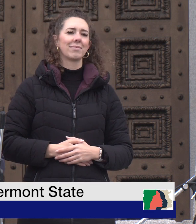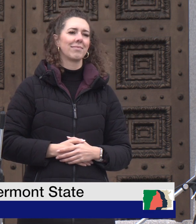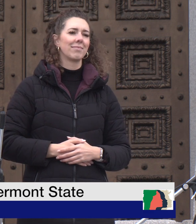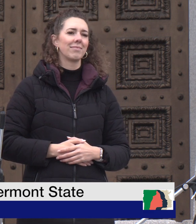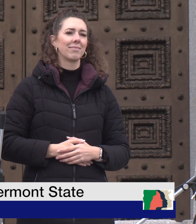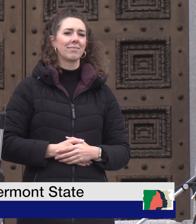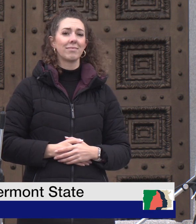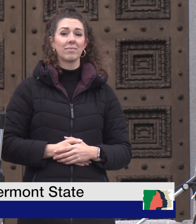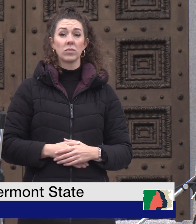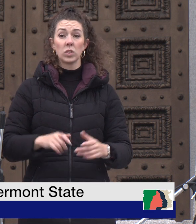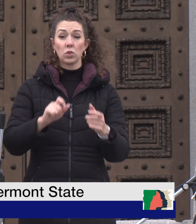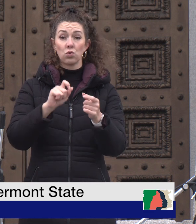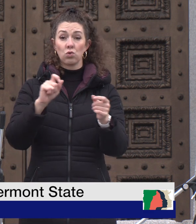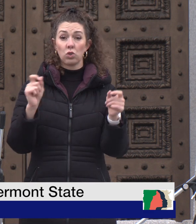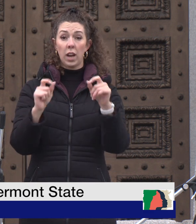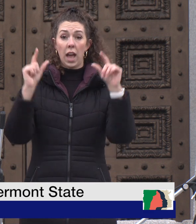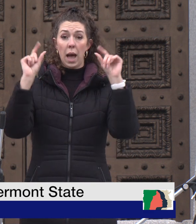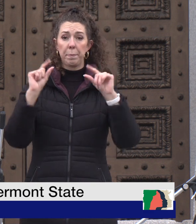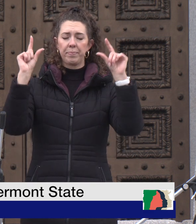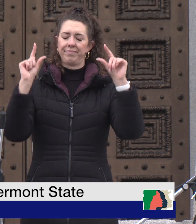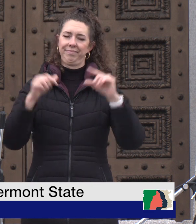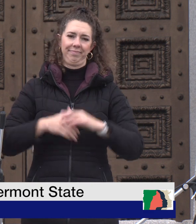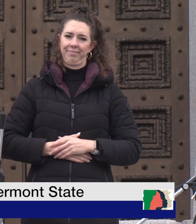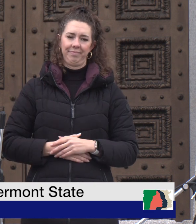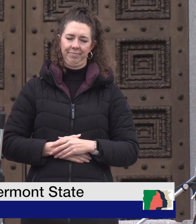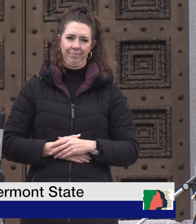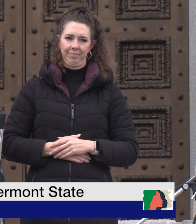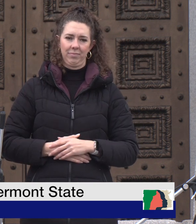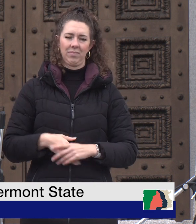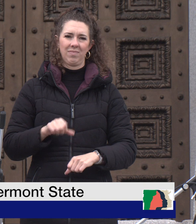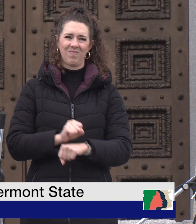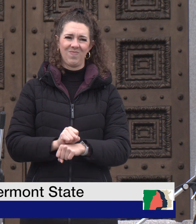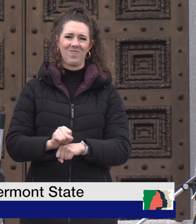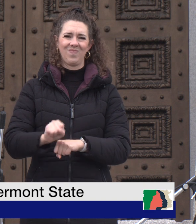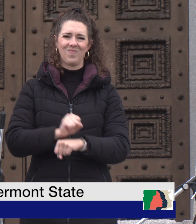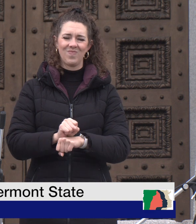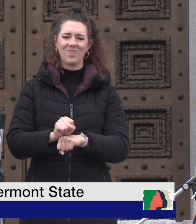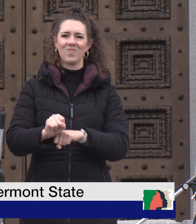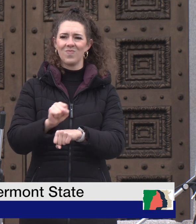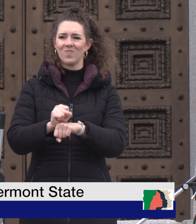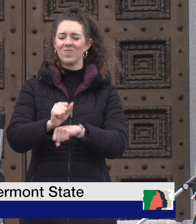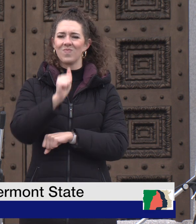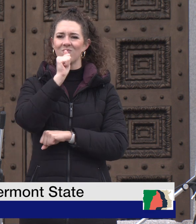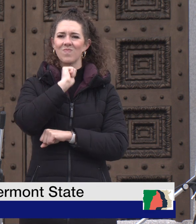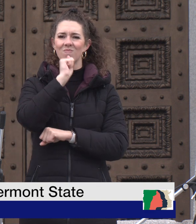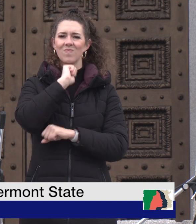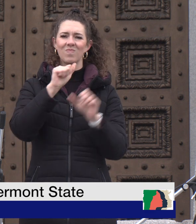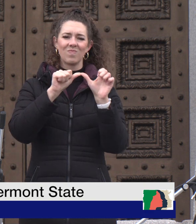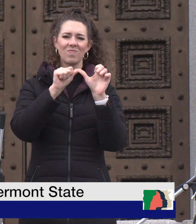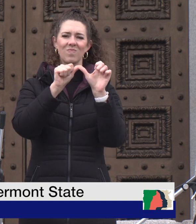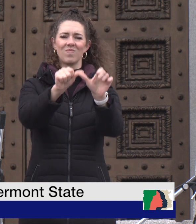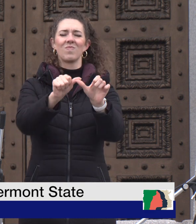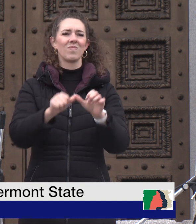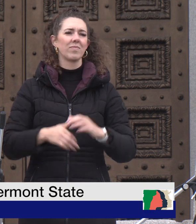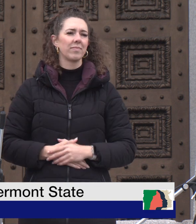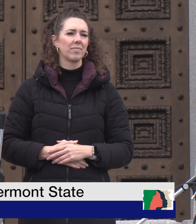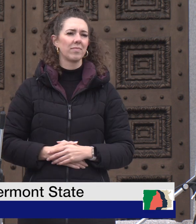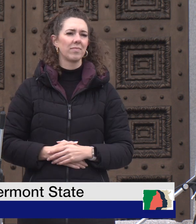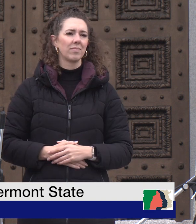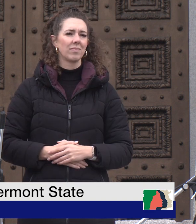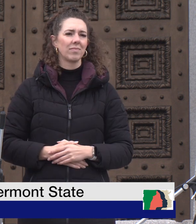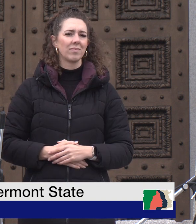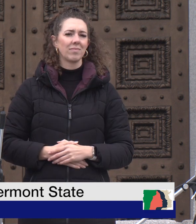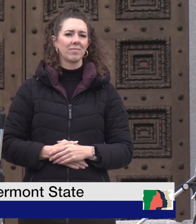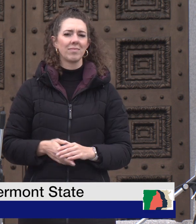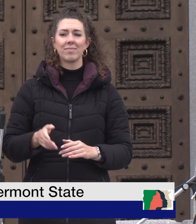Change takes time, and vigilance is important, as the quote reminds us.